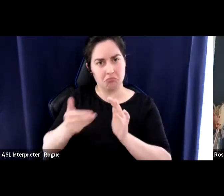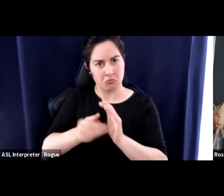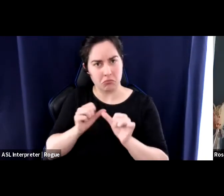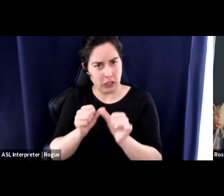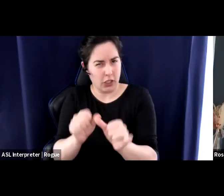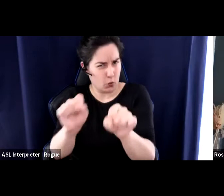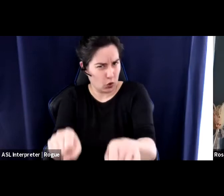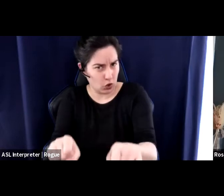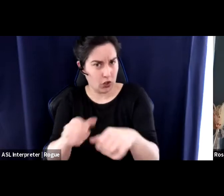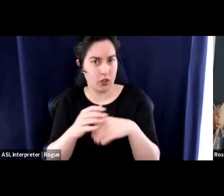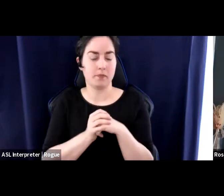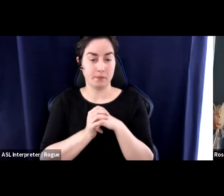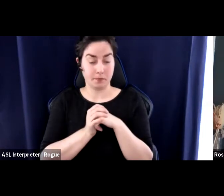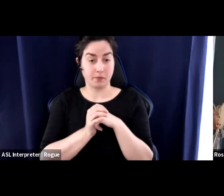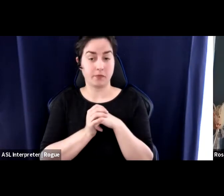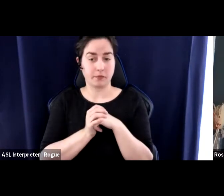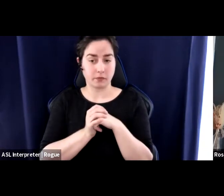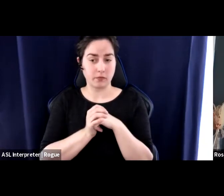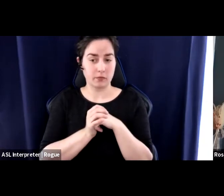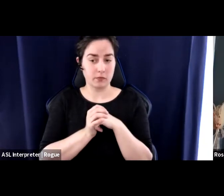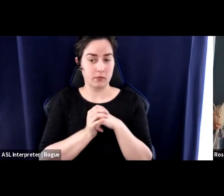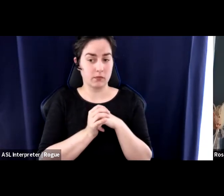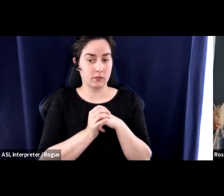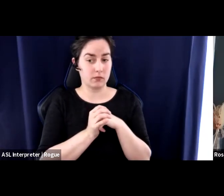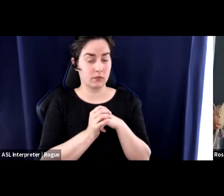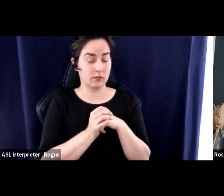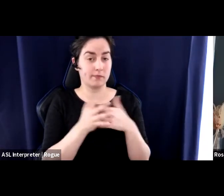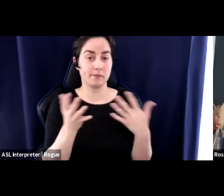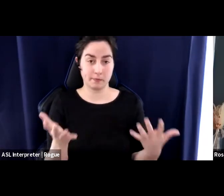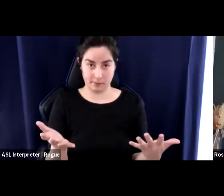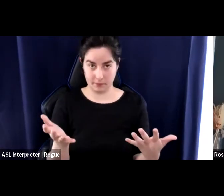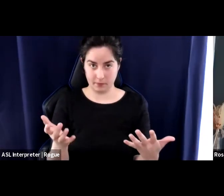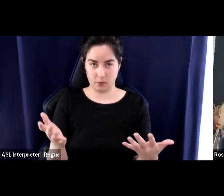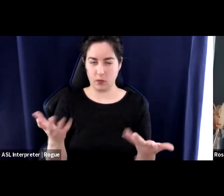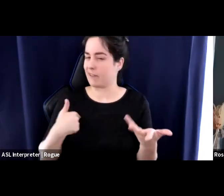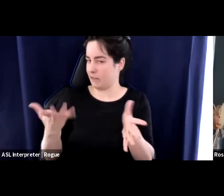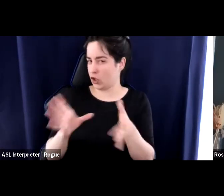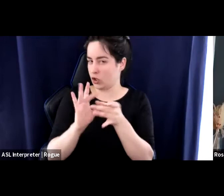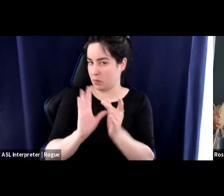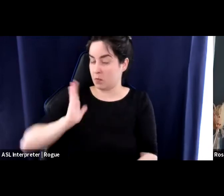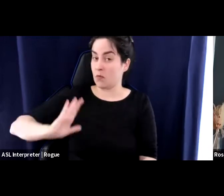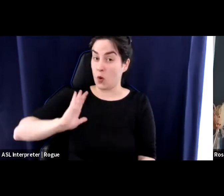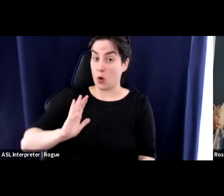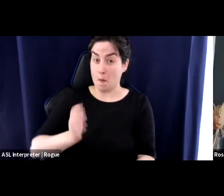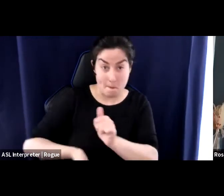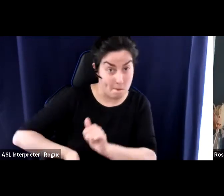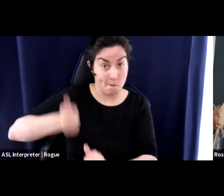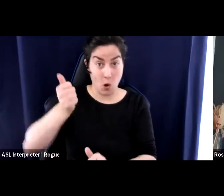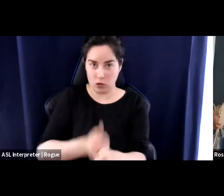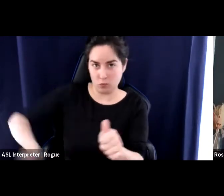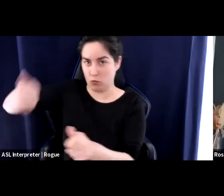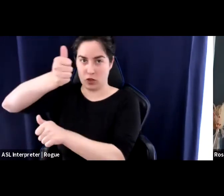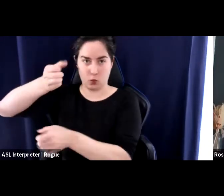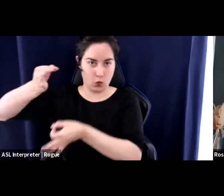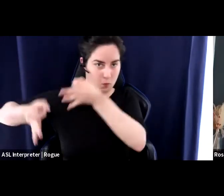And yes, and as was mentioned before, the majority of the Supreme Court of Canada held